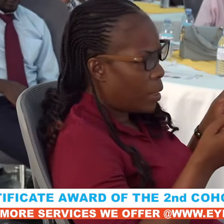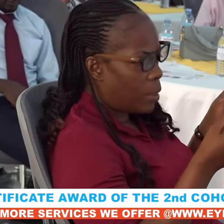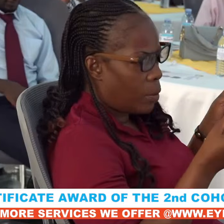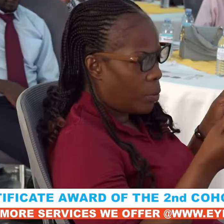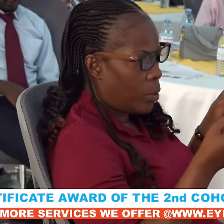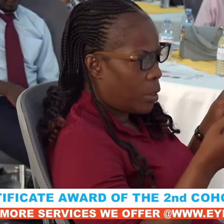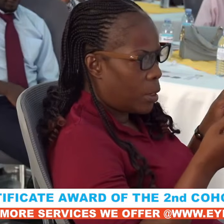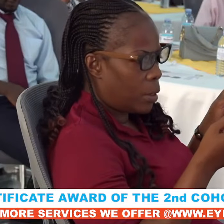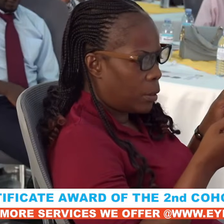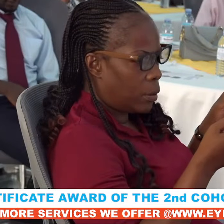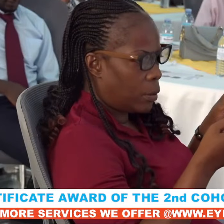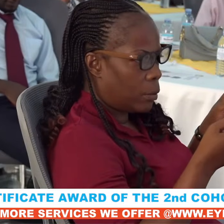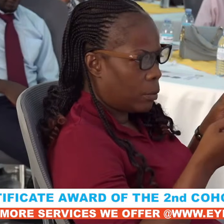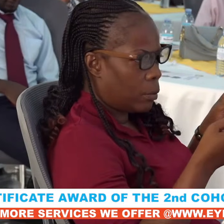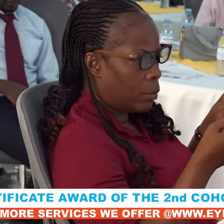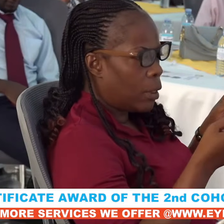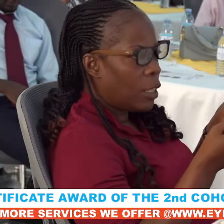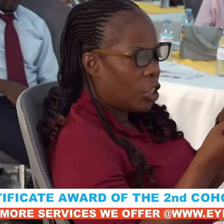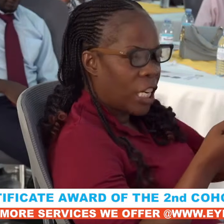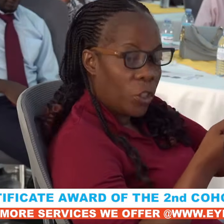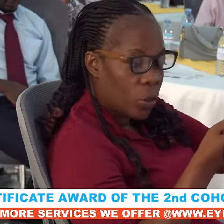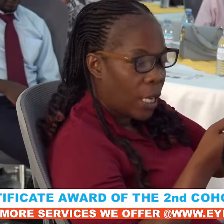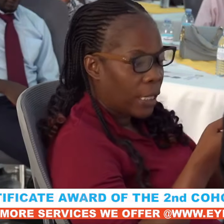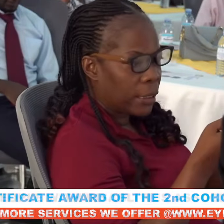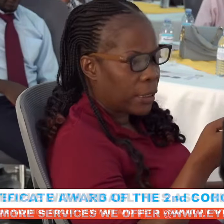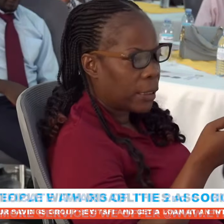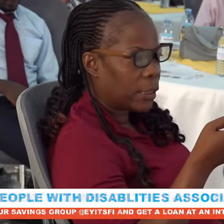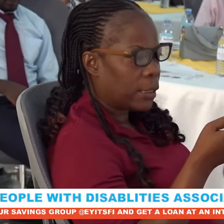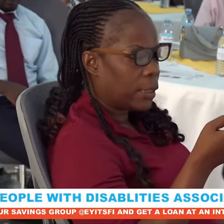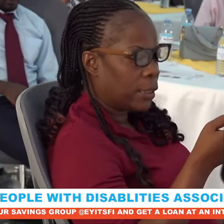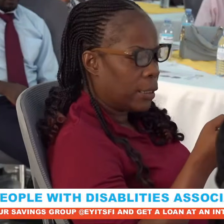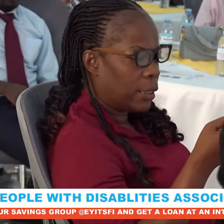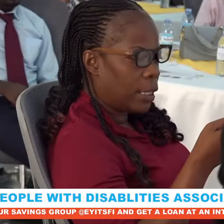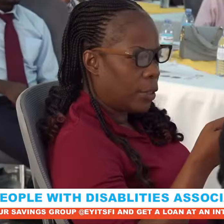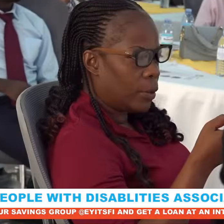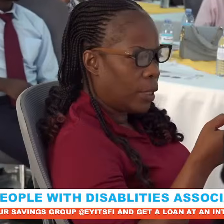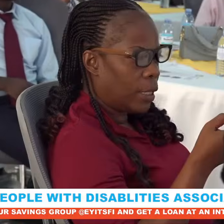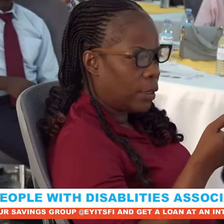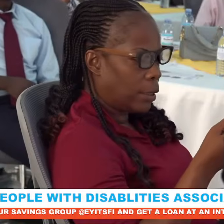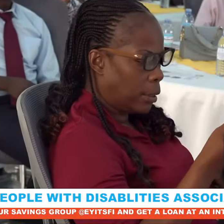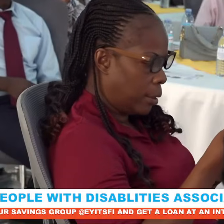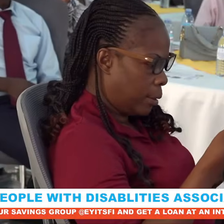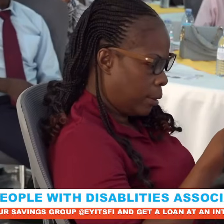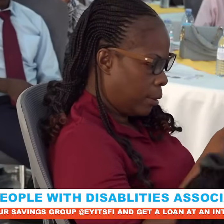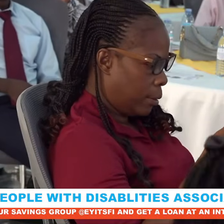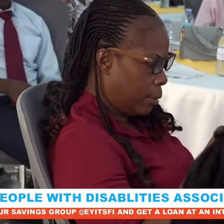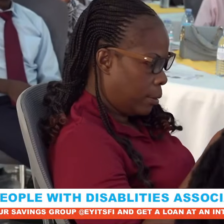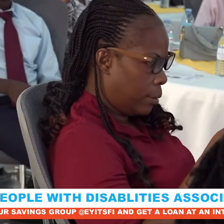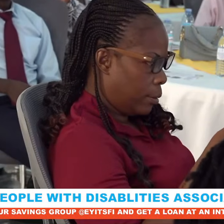to do the best to make sure that everyone understands.